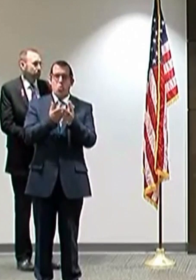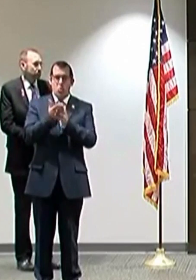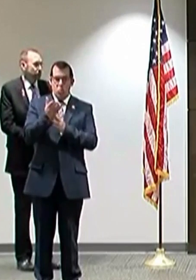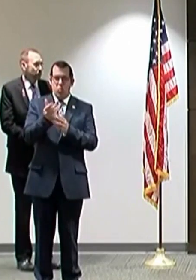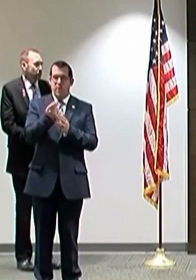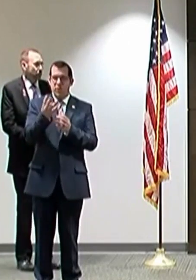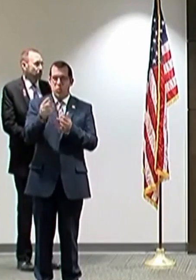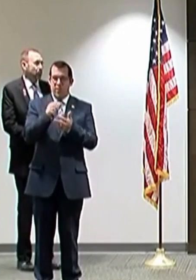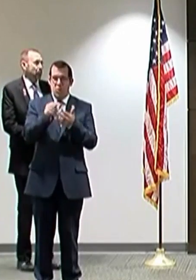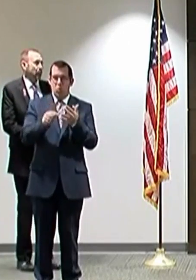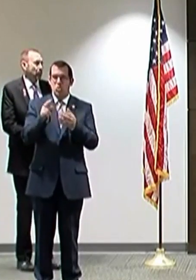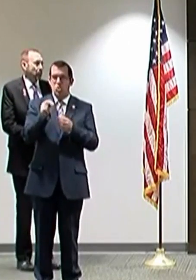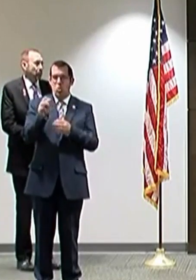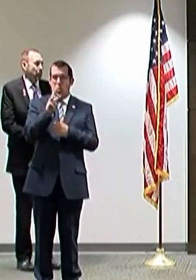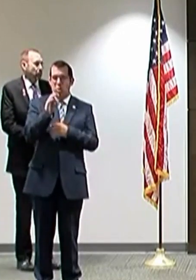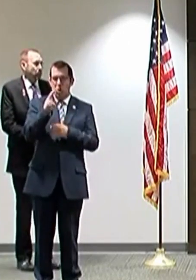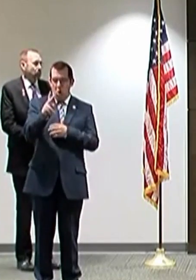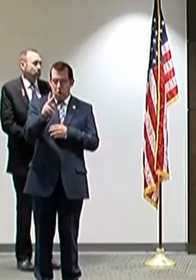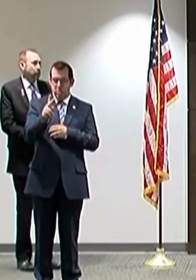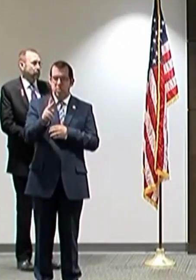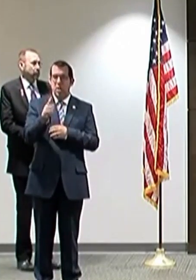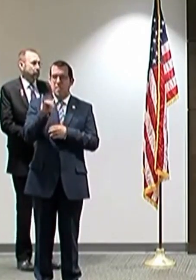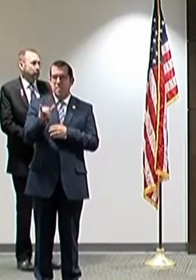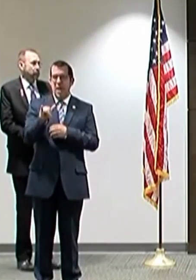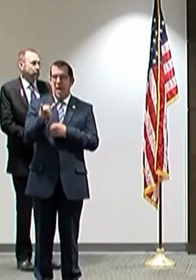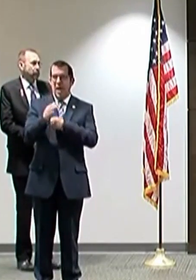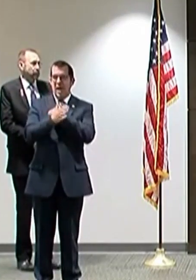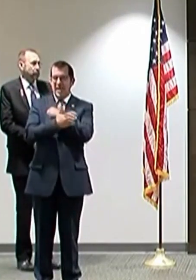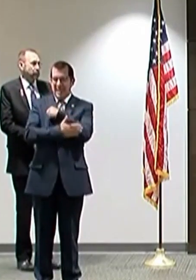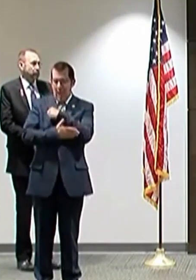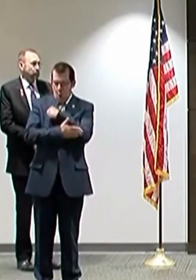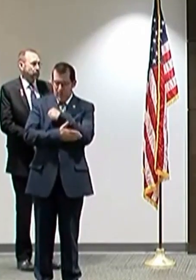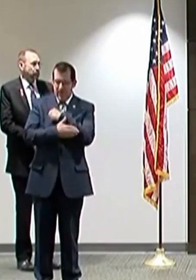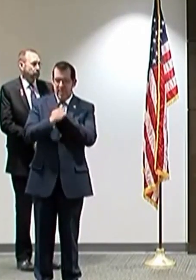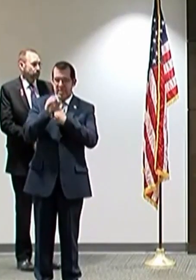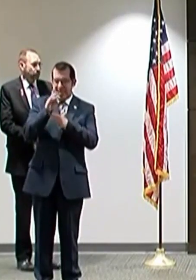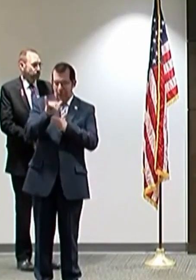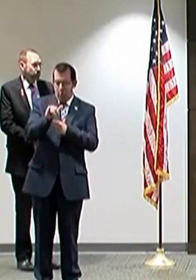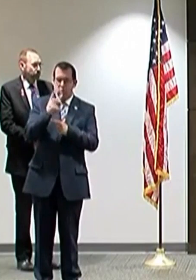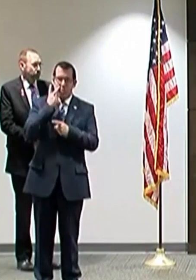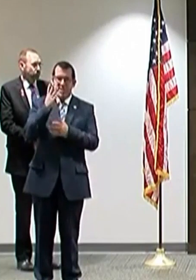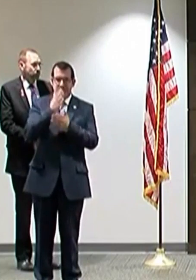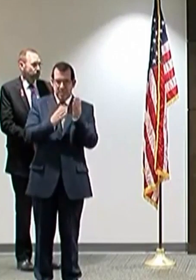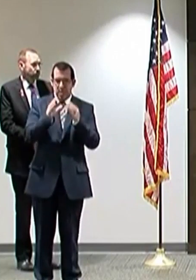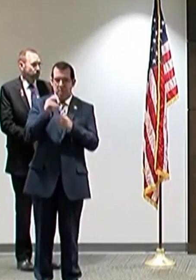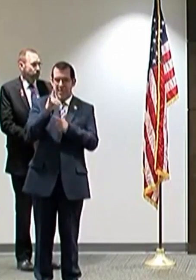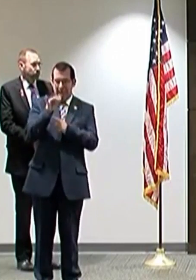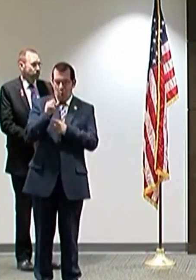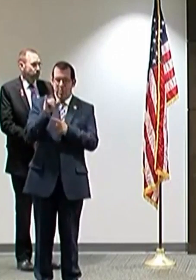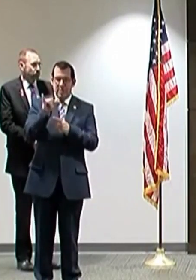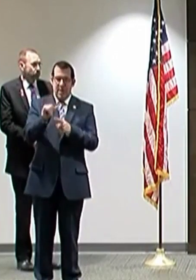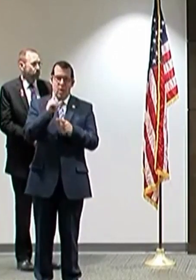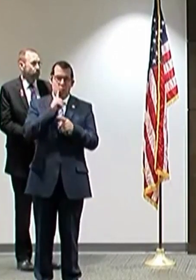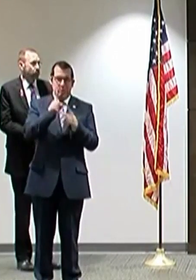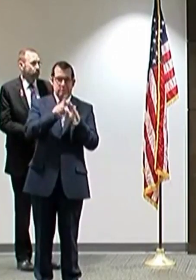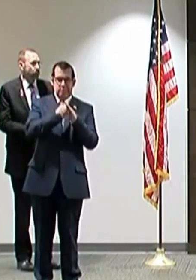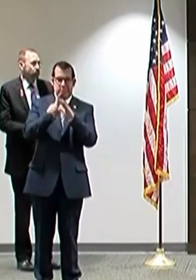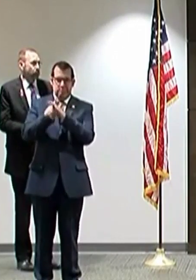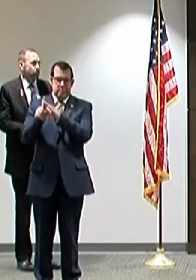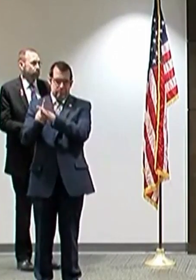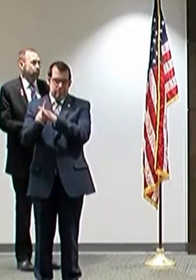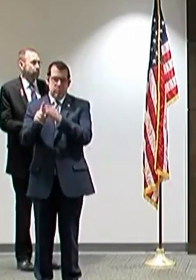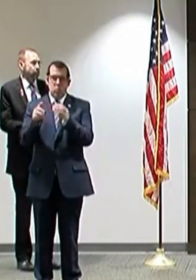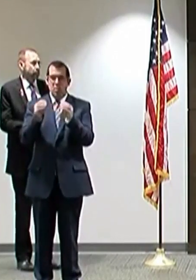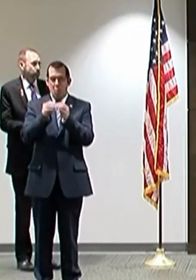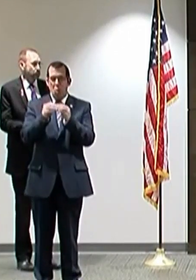in Northwest Arkansas by county, and you can see some of the counties that are sticking out and others that are